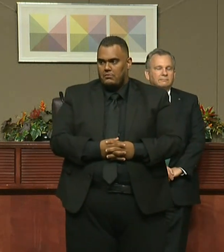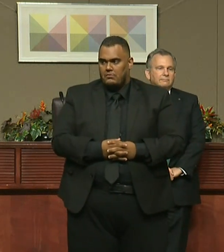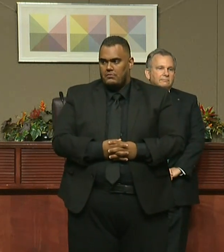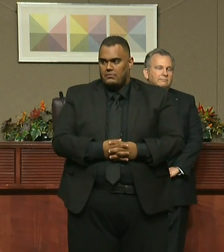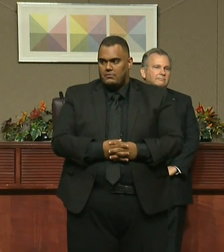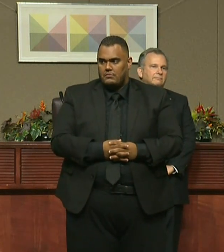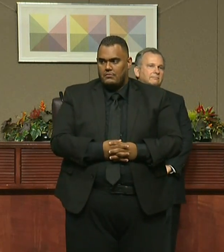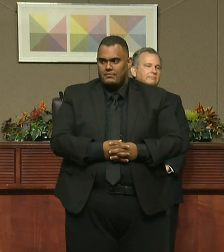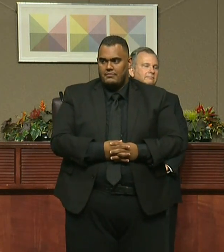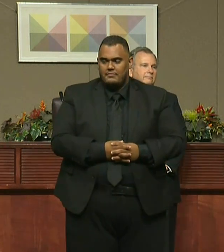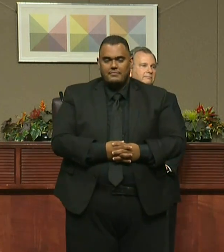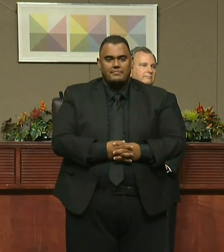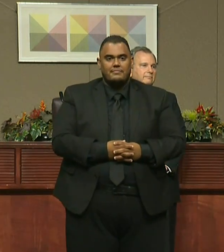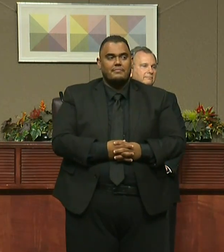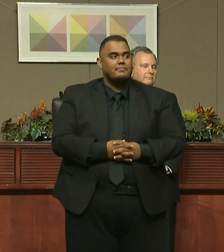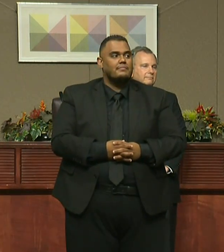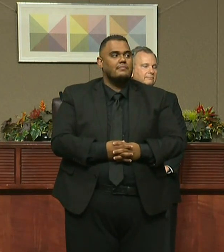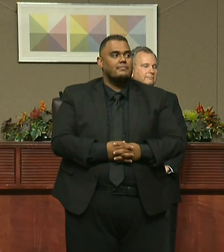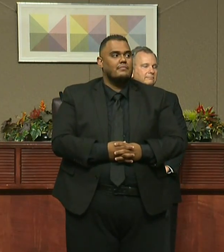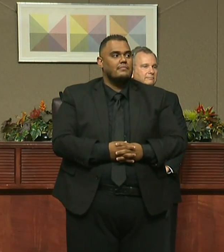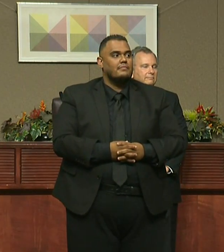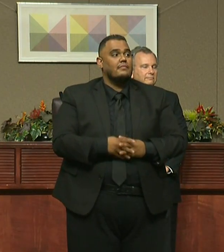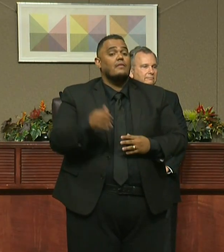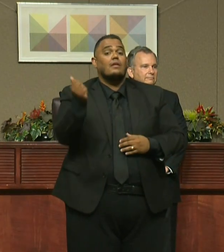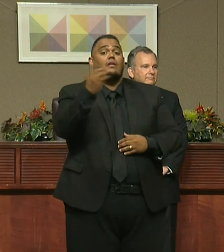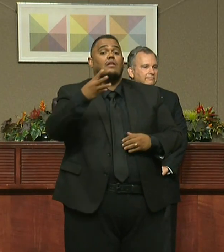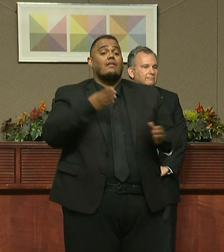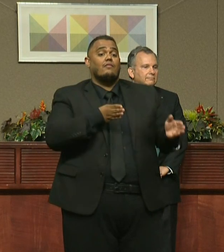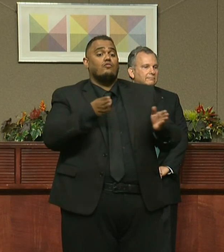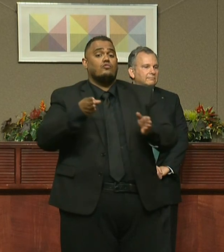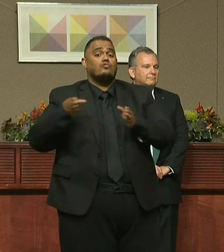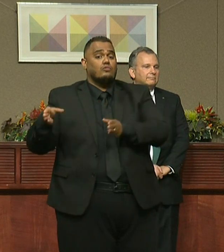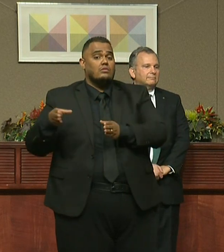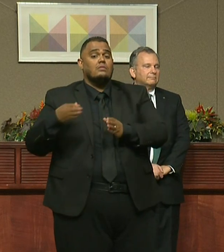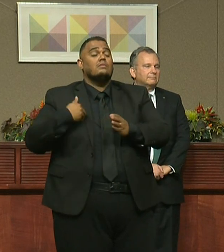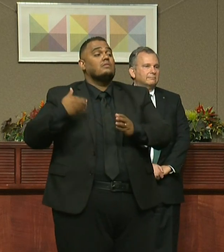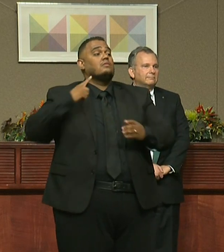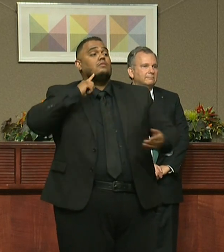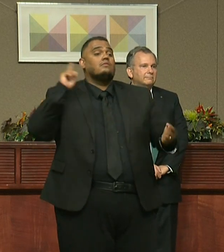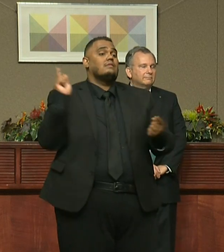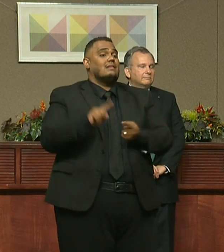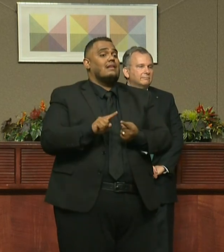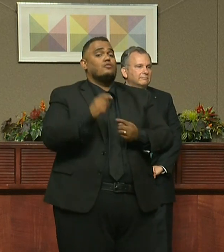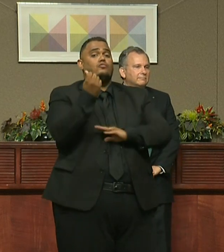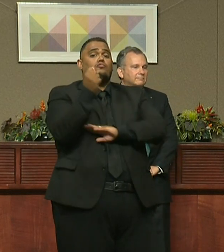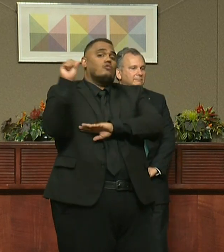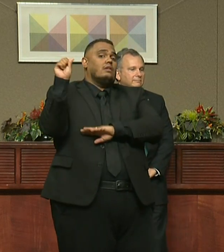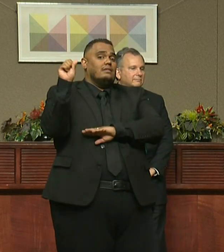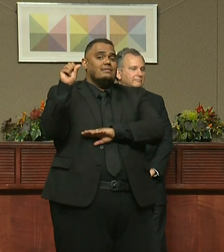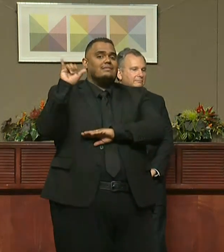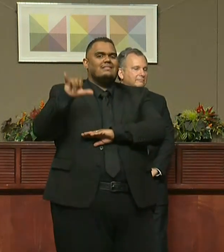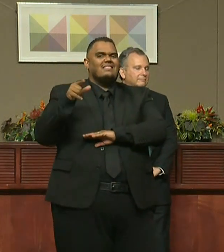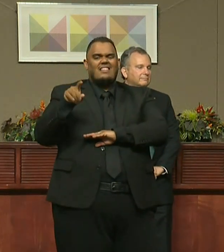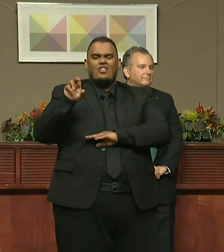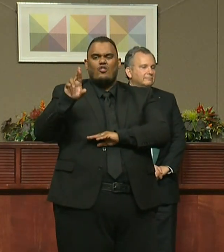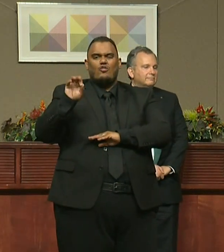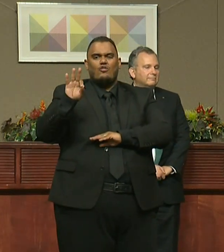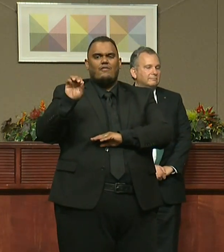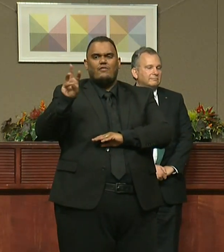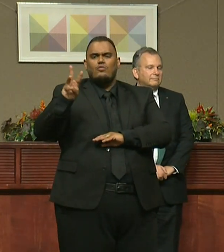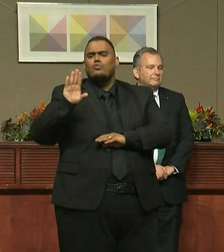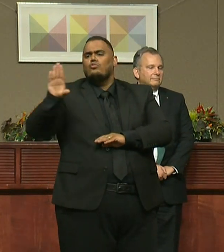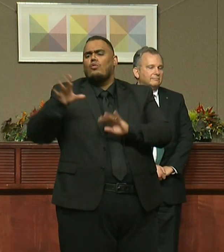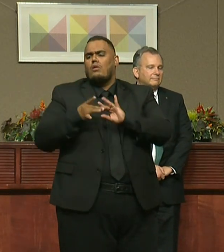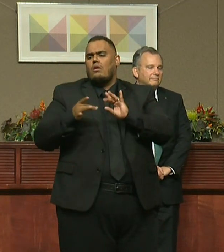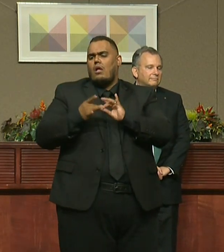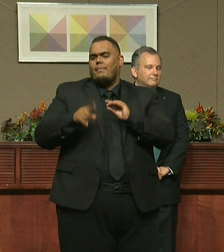Several states have reported more quiet streets and fewer riots and credit the curfews. What are your thoughts on the Orange County protests from last weekend